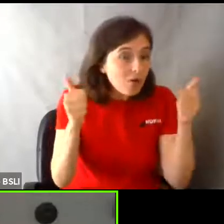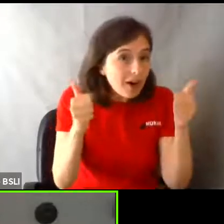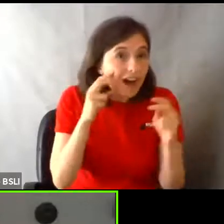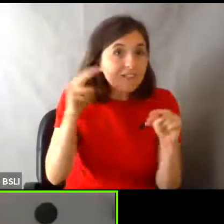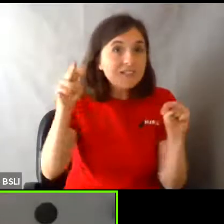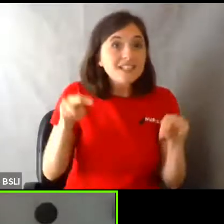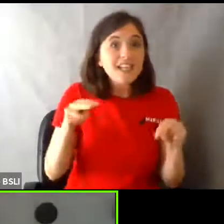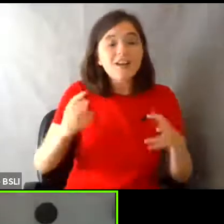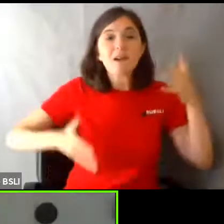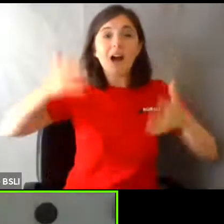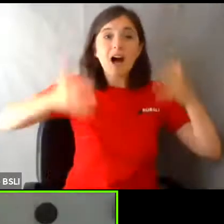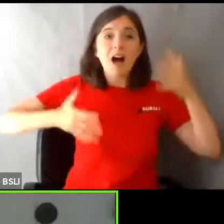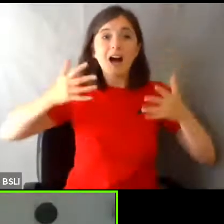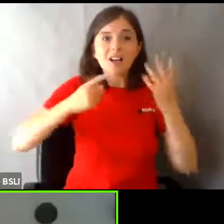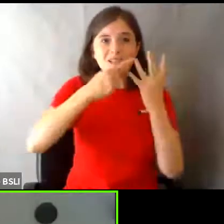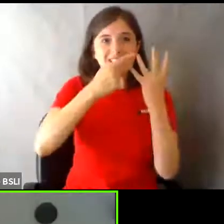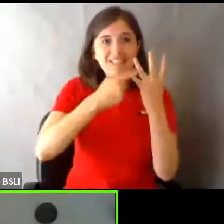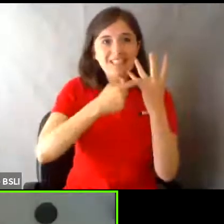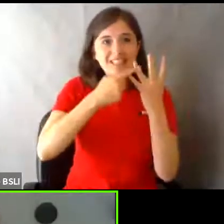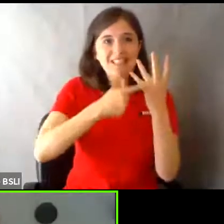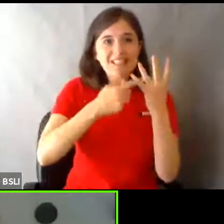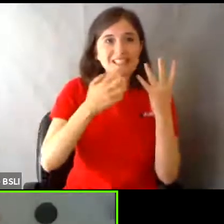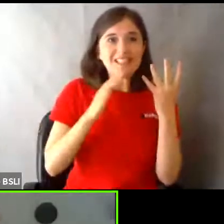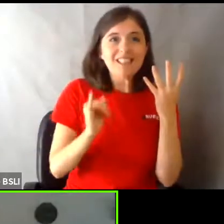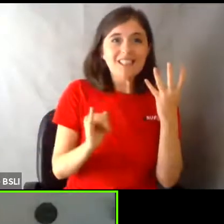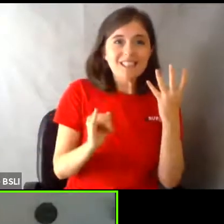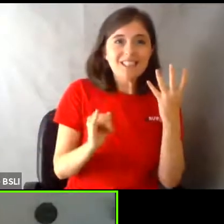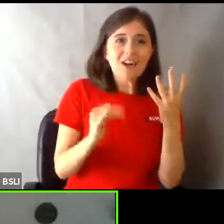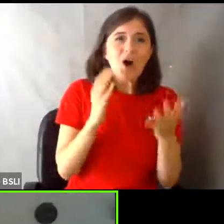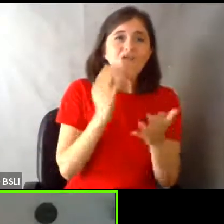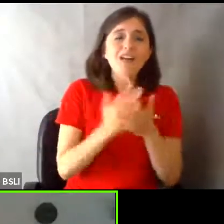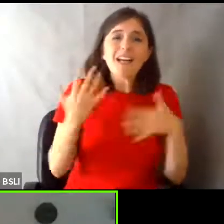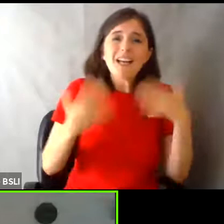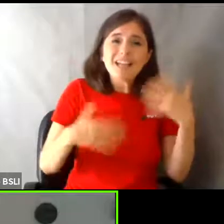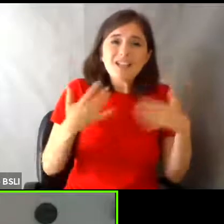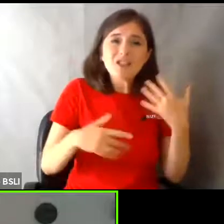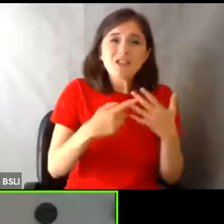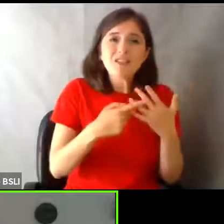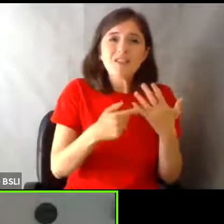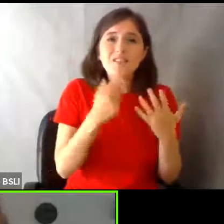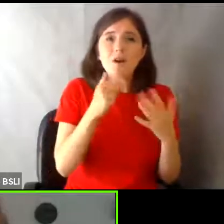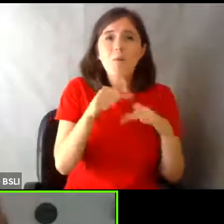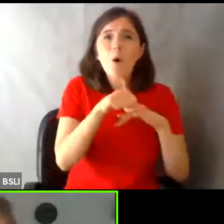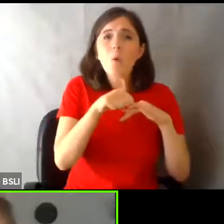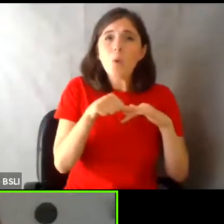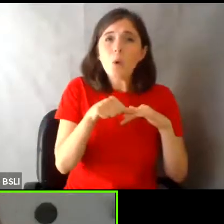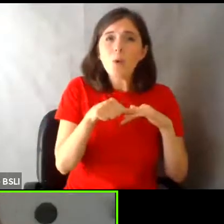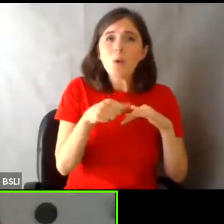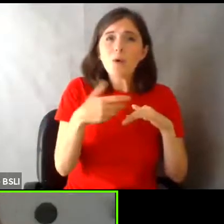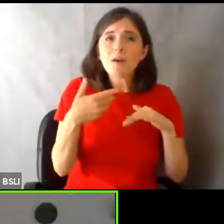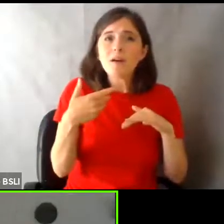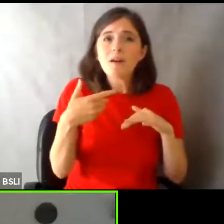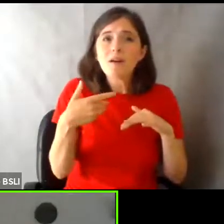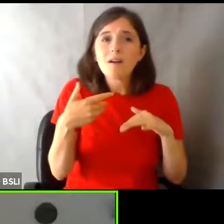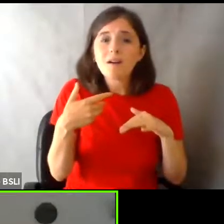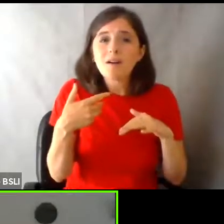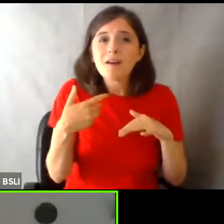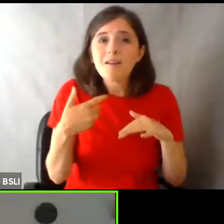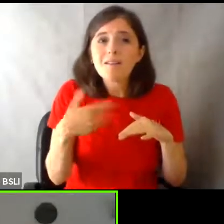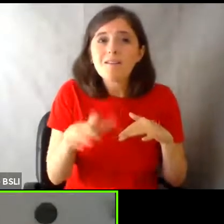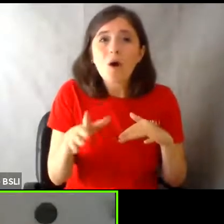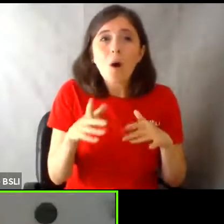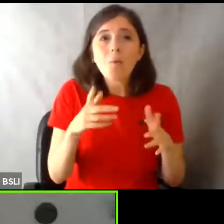been gesticulating, you can see my fingers, which are severely injured from a wound inflicted by cutting an avocado,